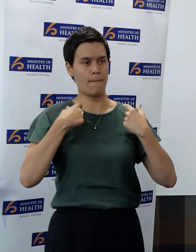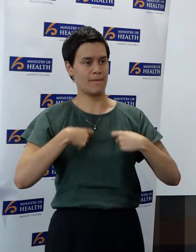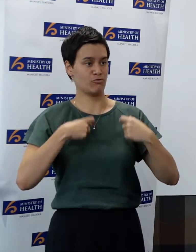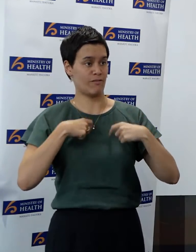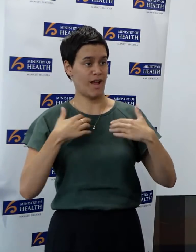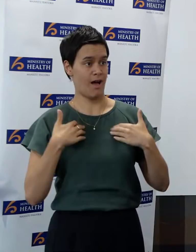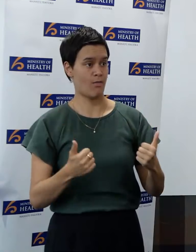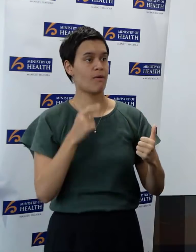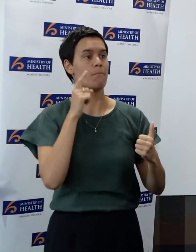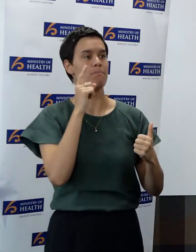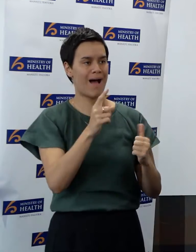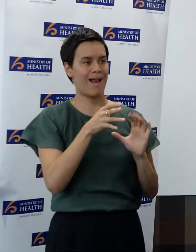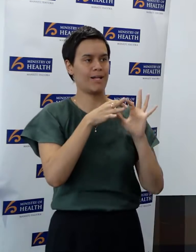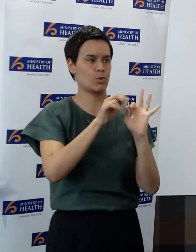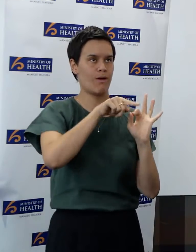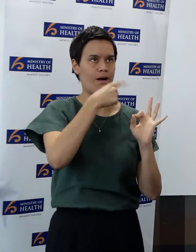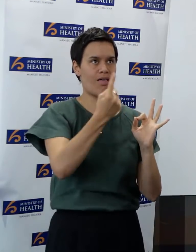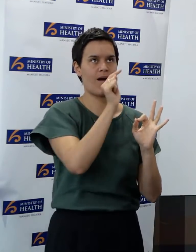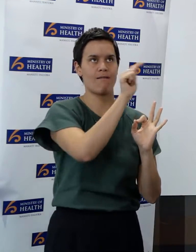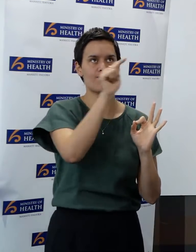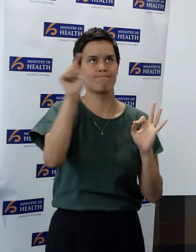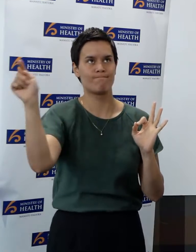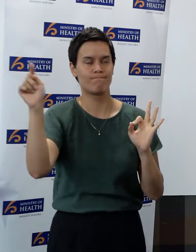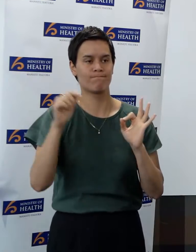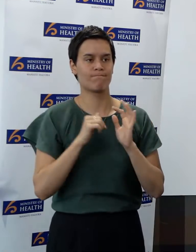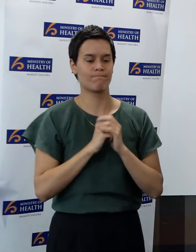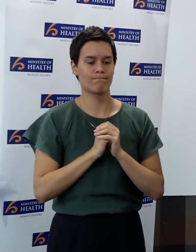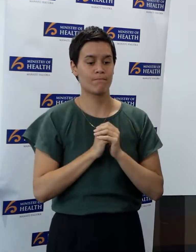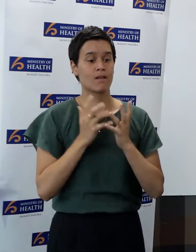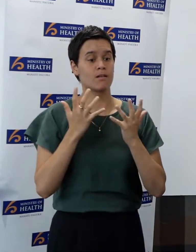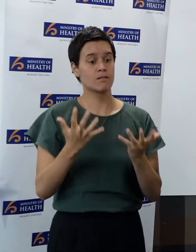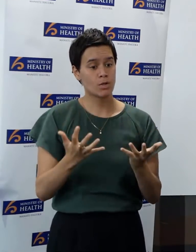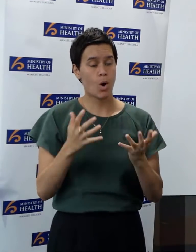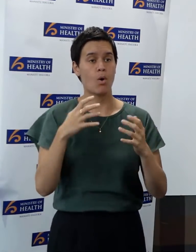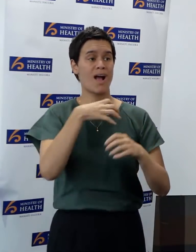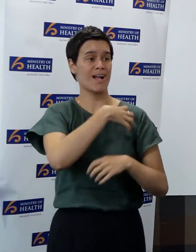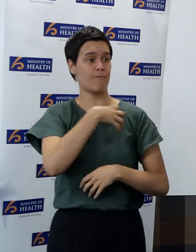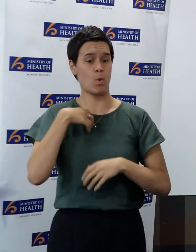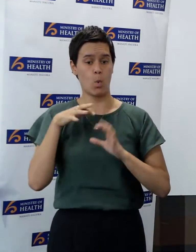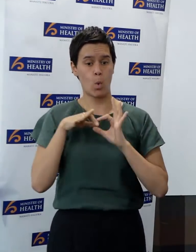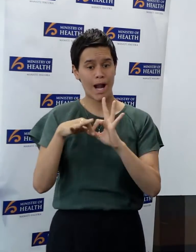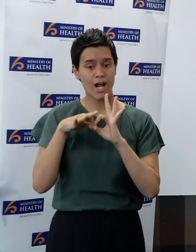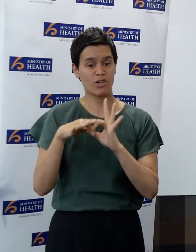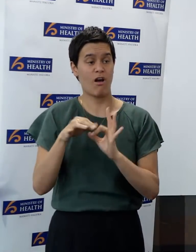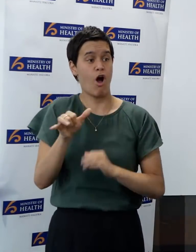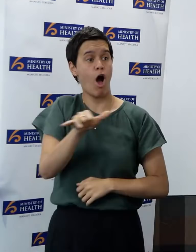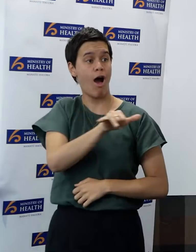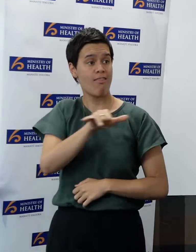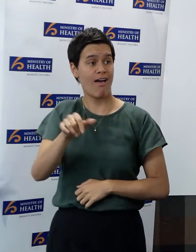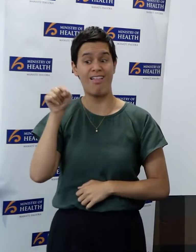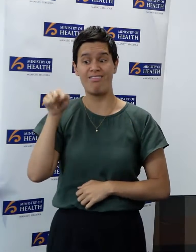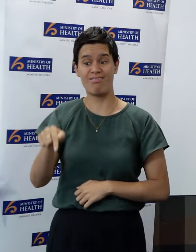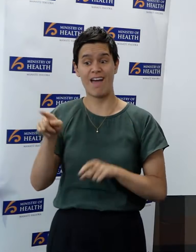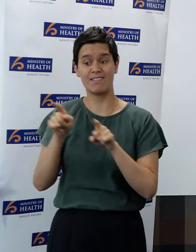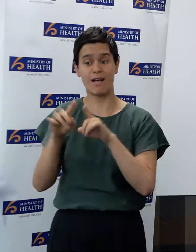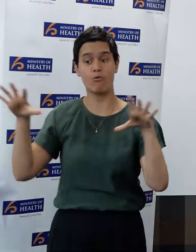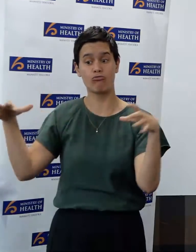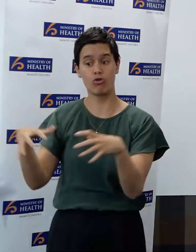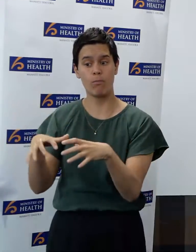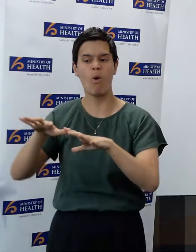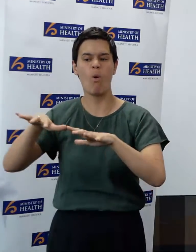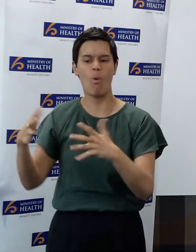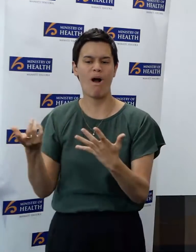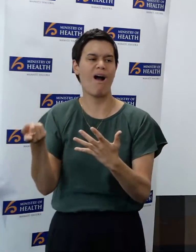watch group or the ODESC will meet to assist with that cross-government coordination. And the main trigger for convening